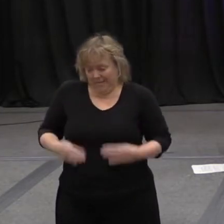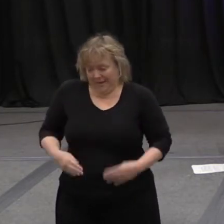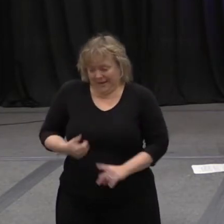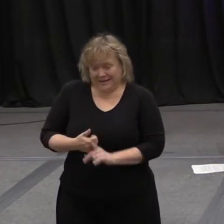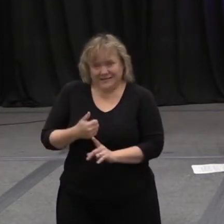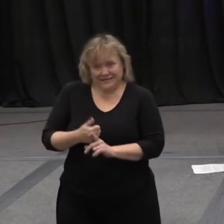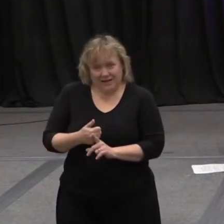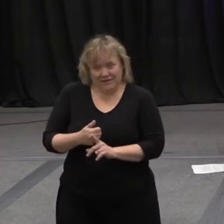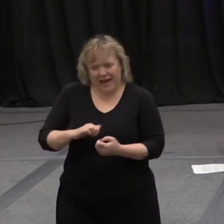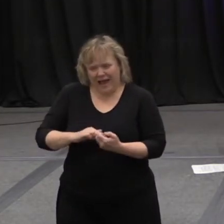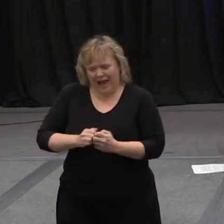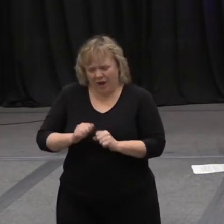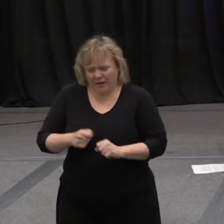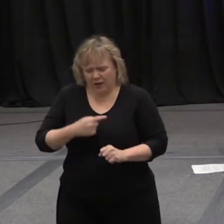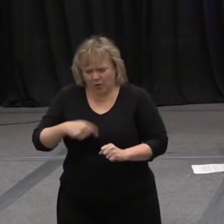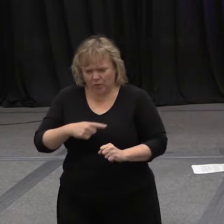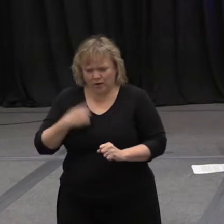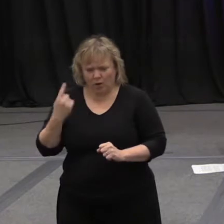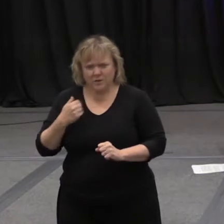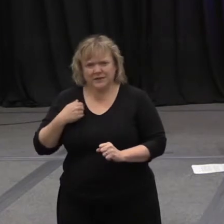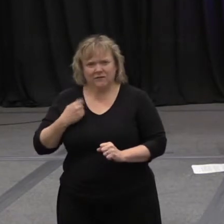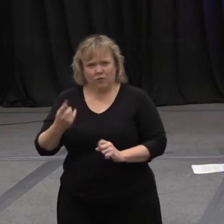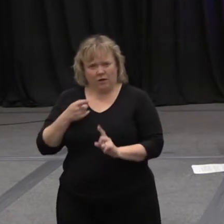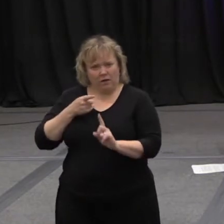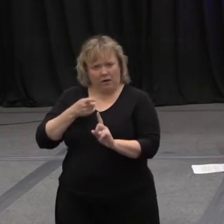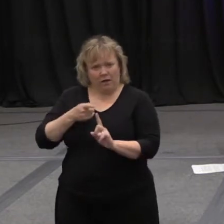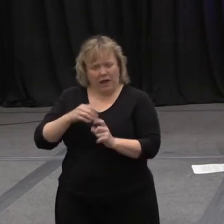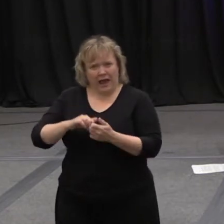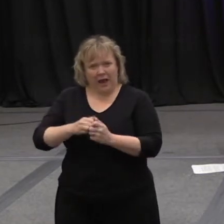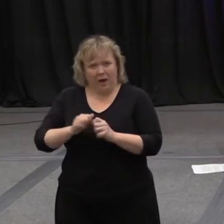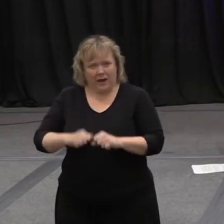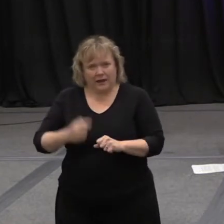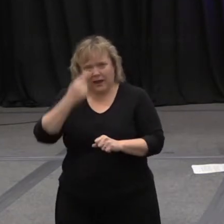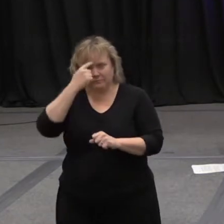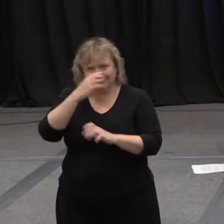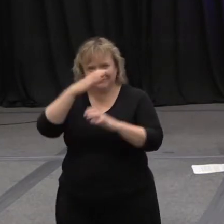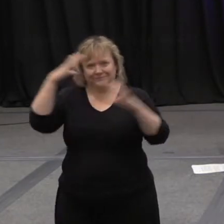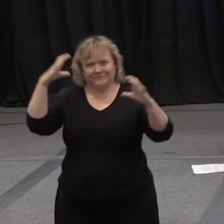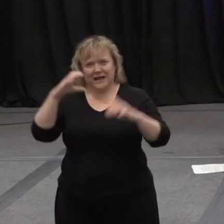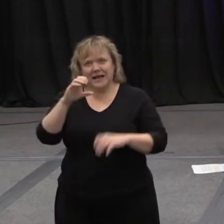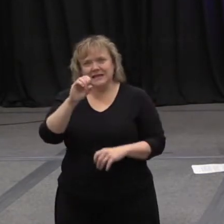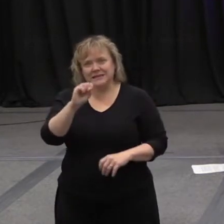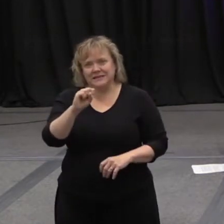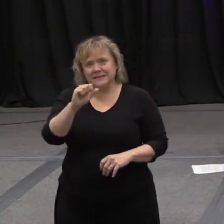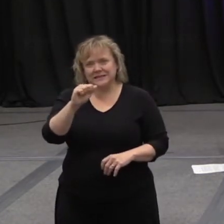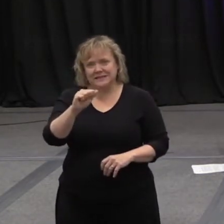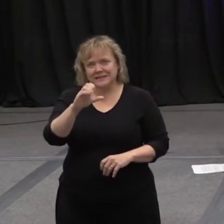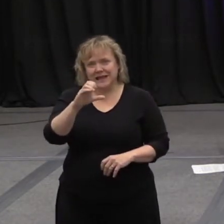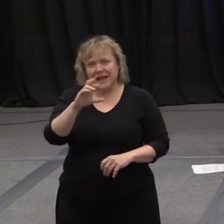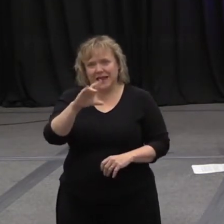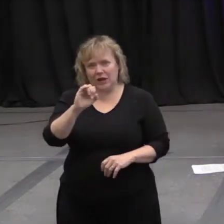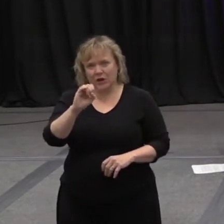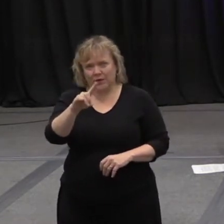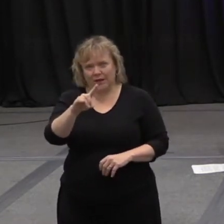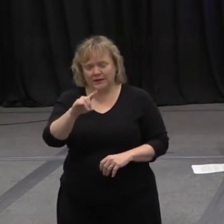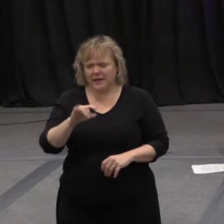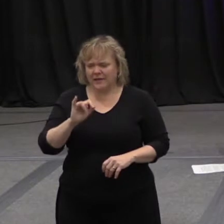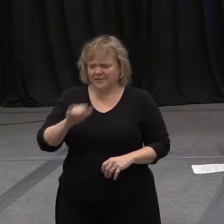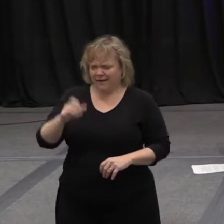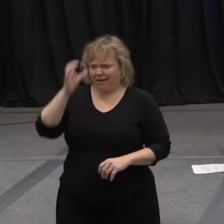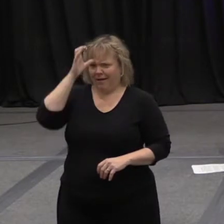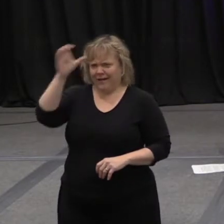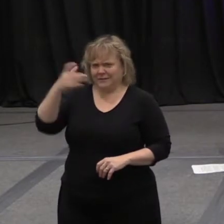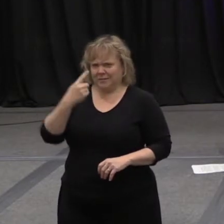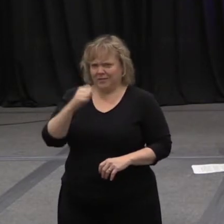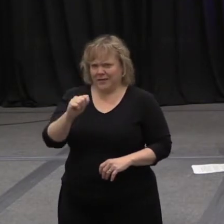focusing point to help us understand the sacred. And the sacred is an issue that I have had a really hard